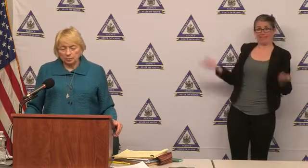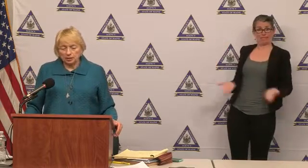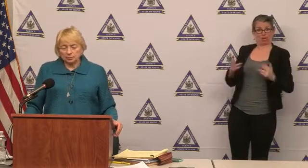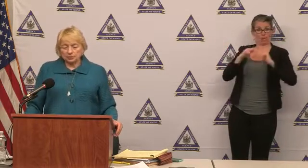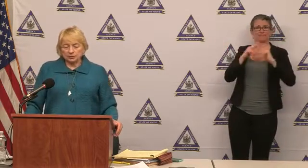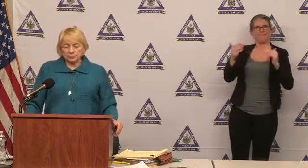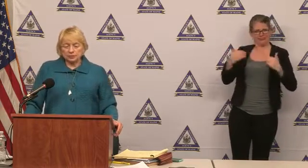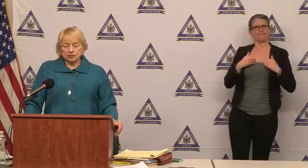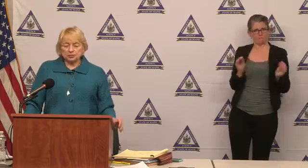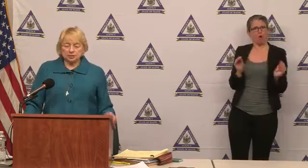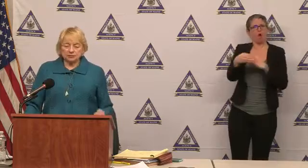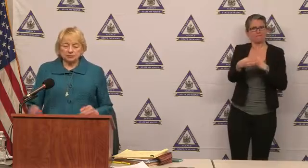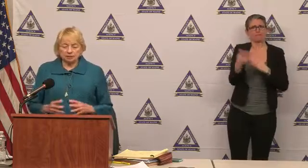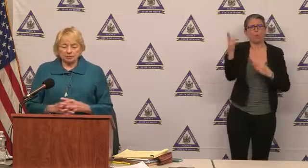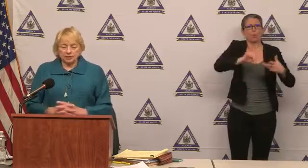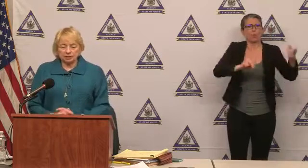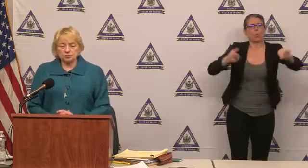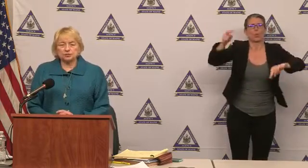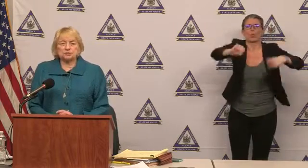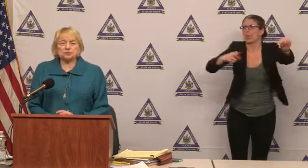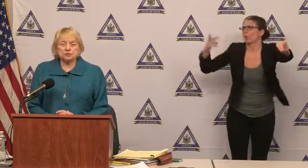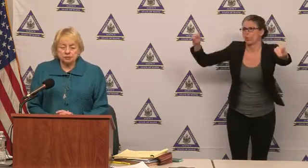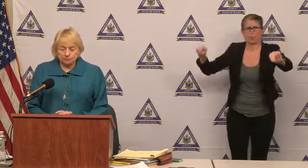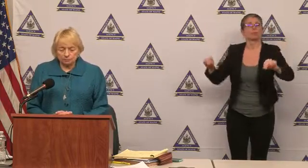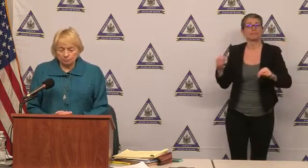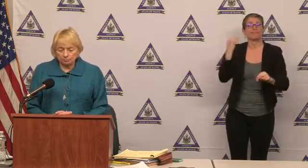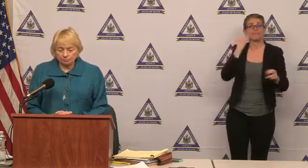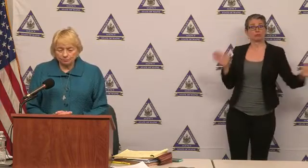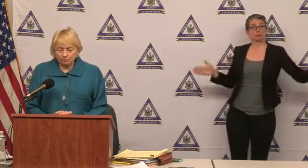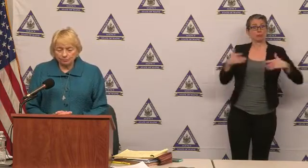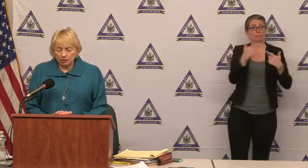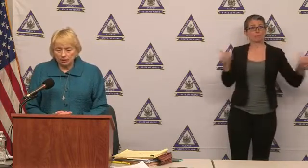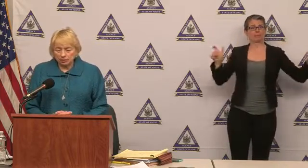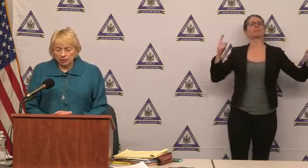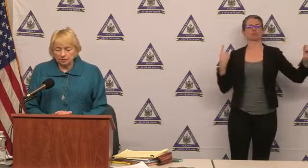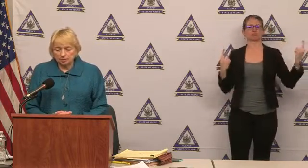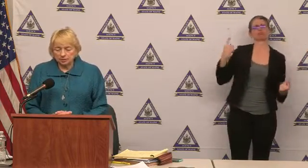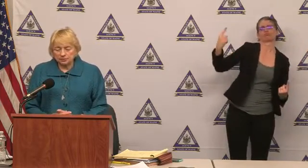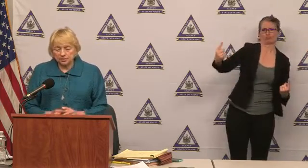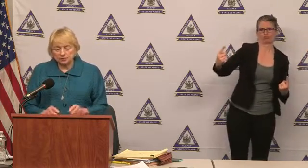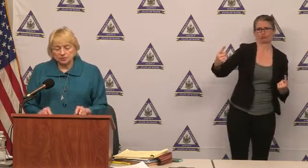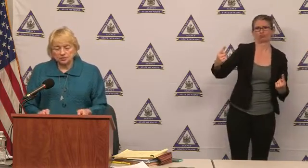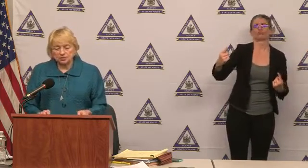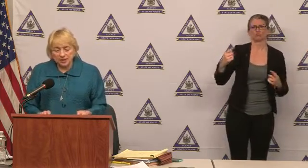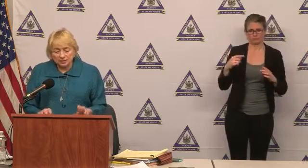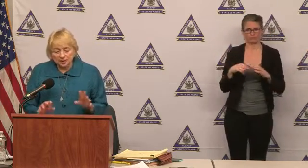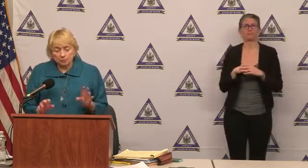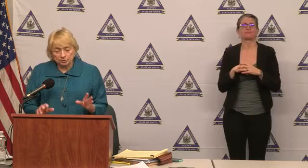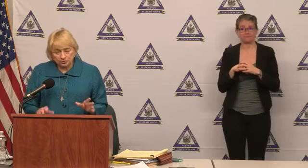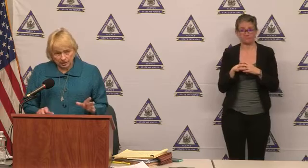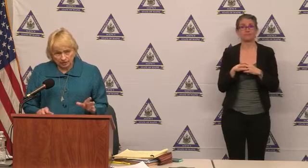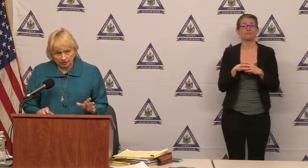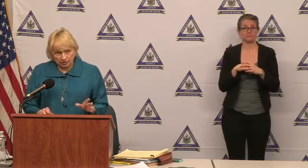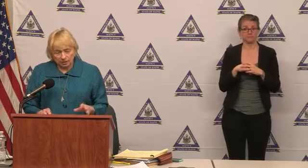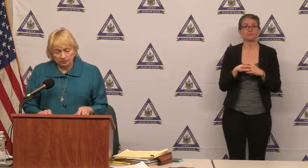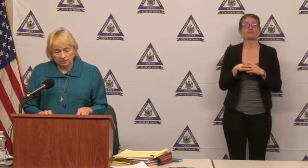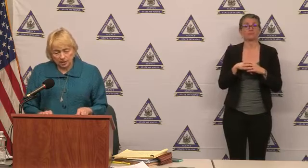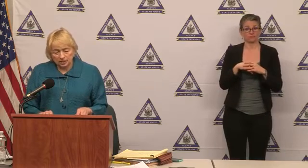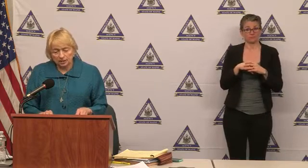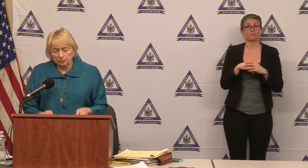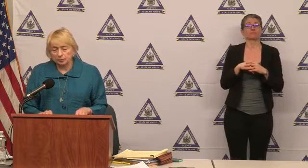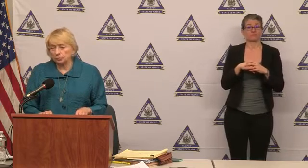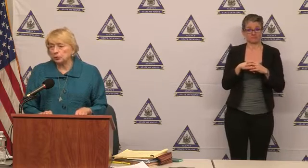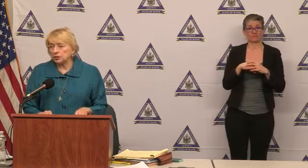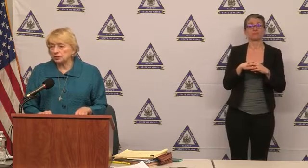The Department of Administrative and Financial Services estimates that 70% of